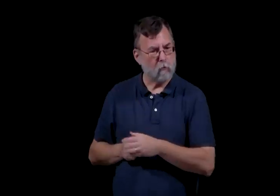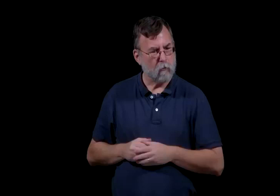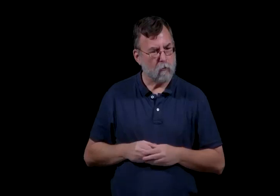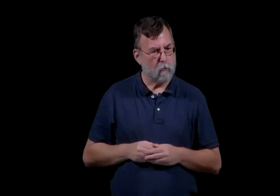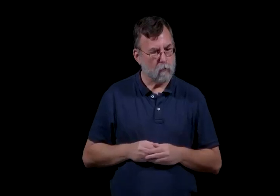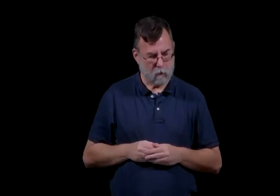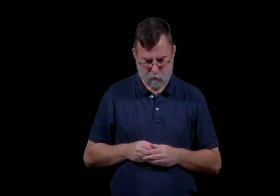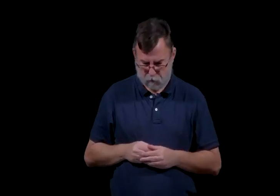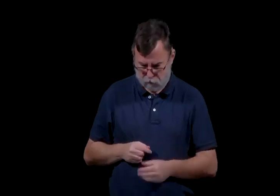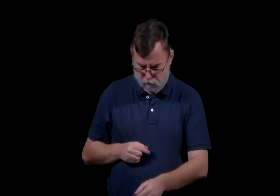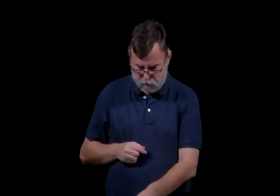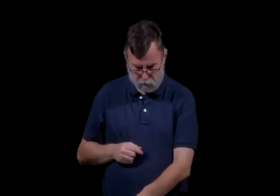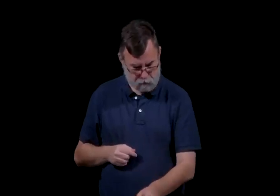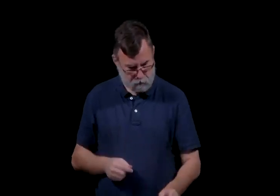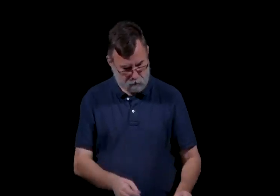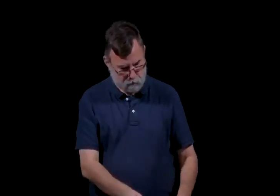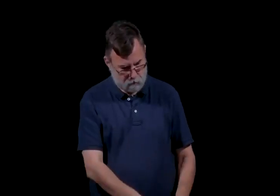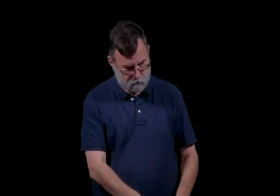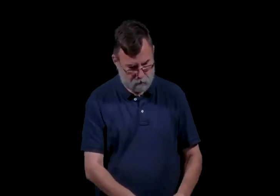because we'll have eternal life with him someday.